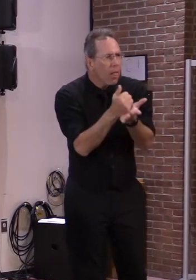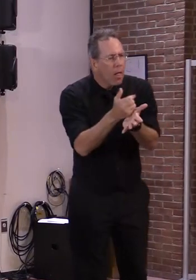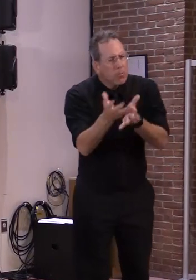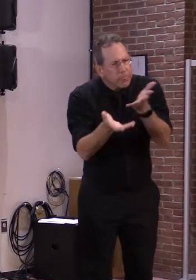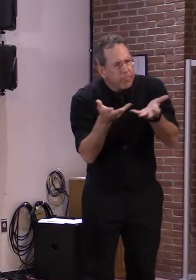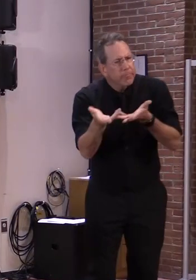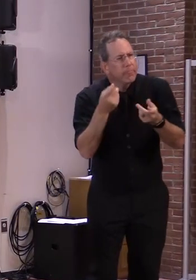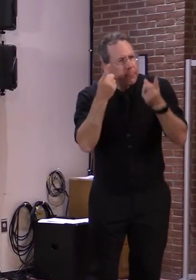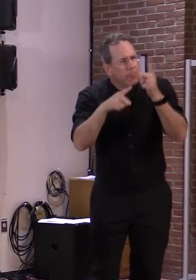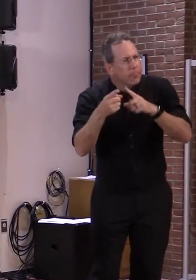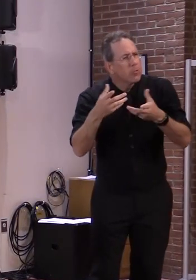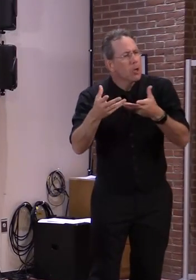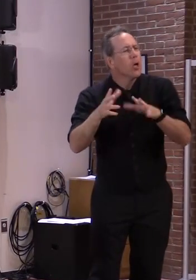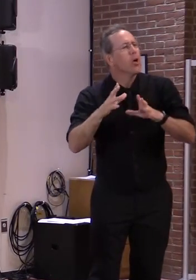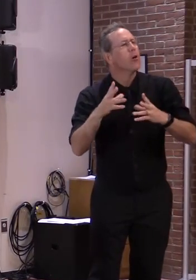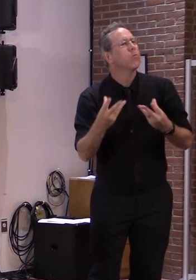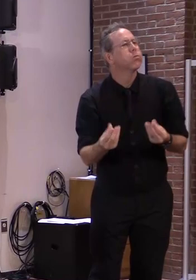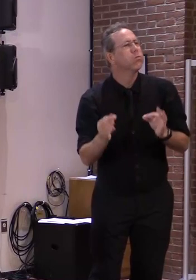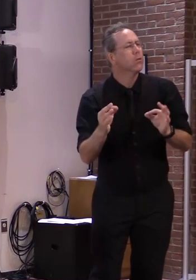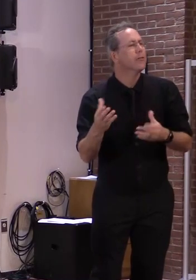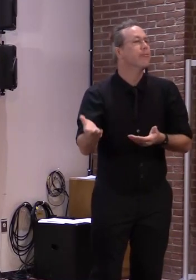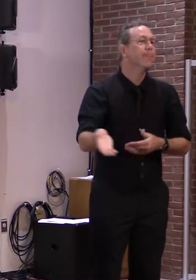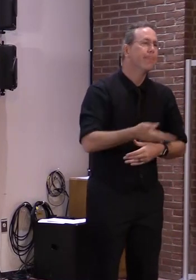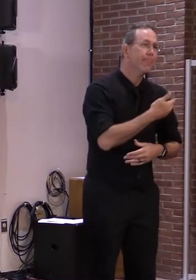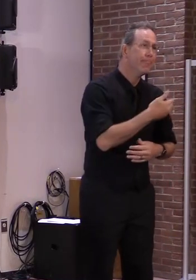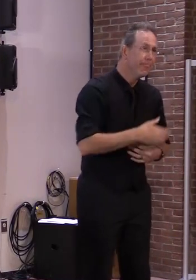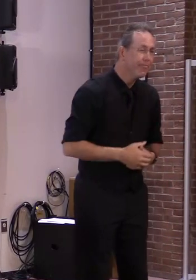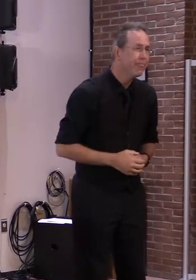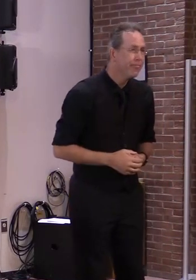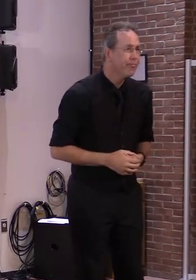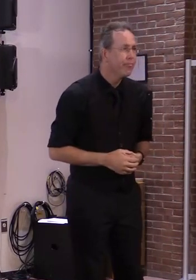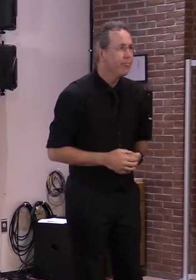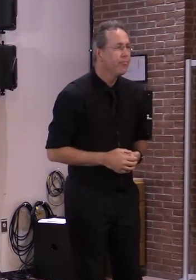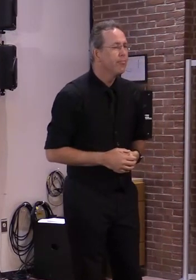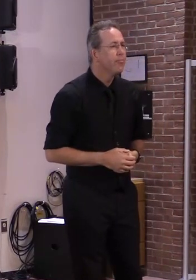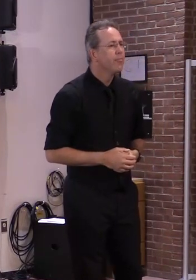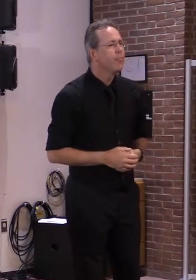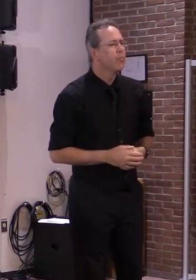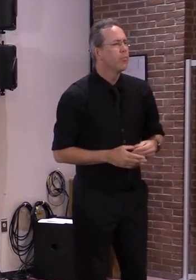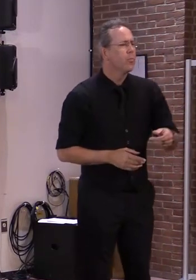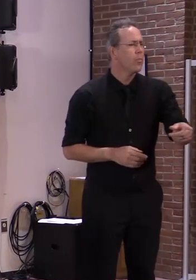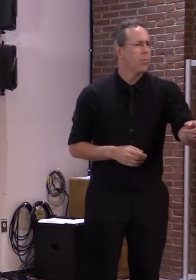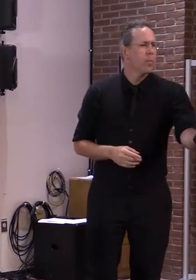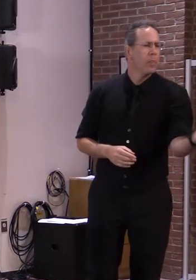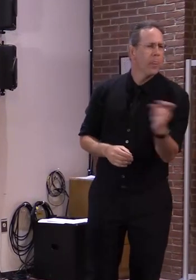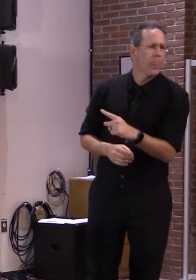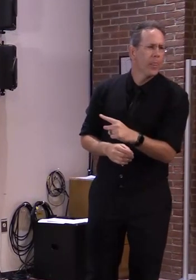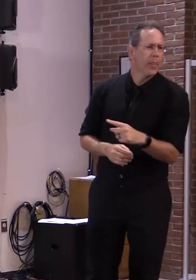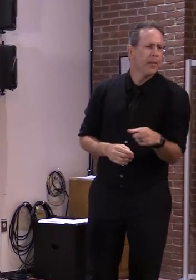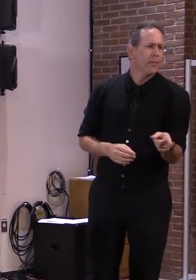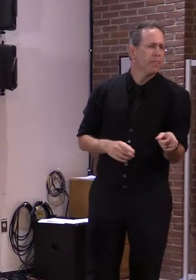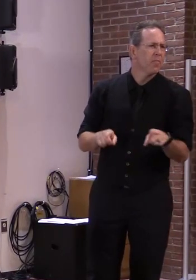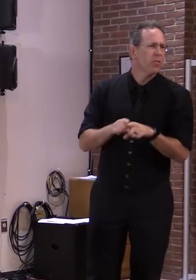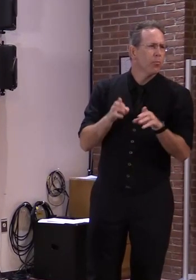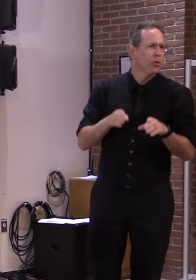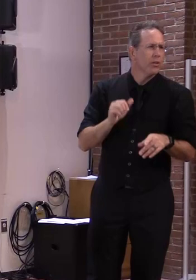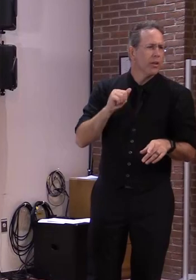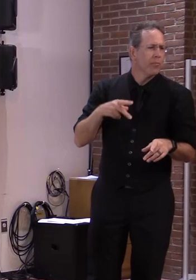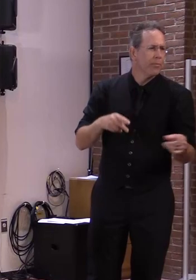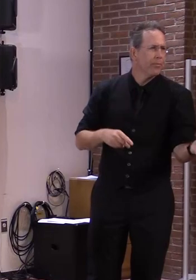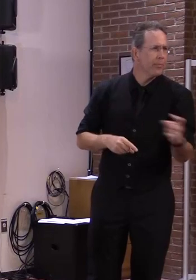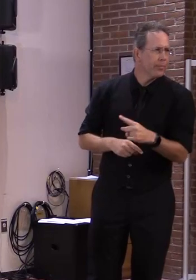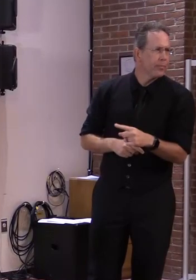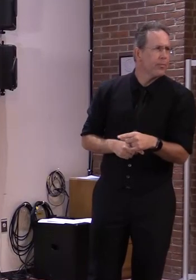you certainly must know of or seen yourself that there are evictions long before the pandemic came